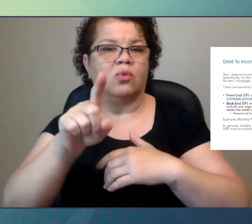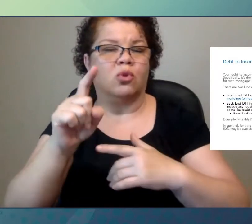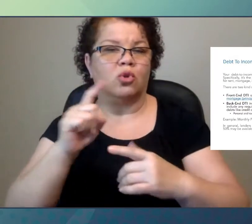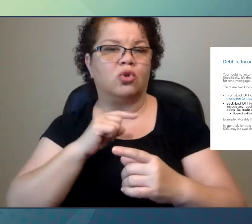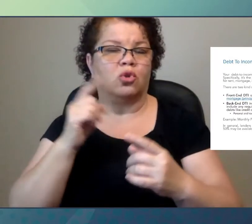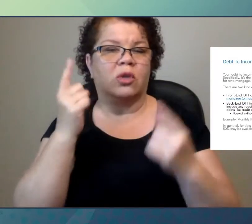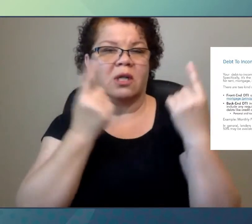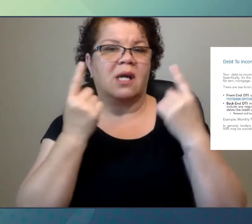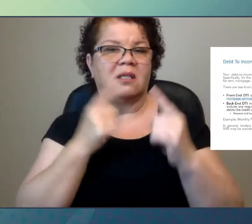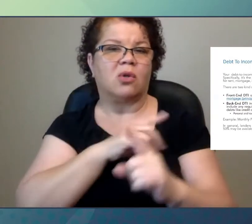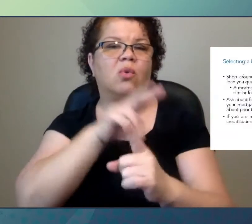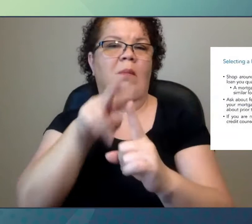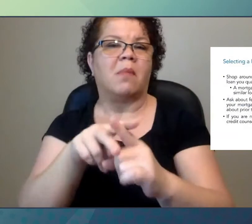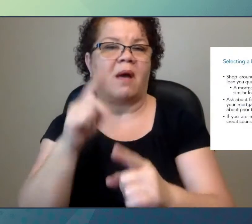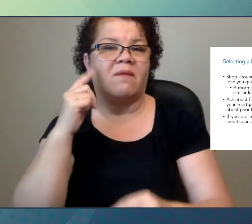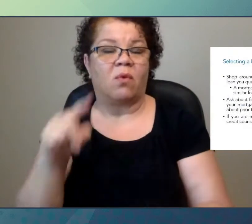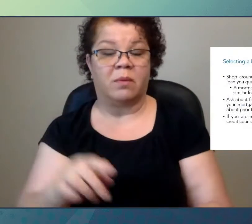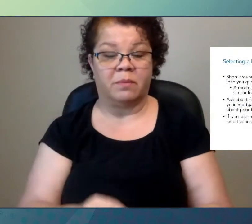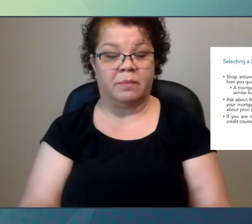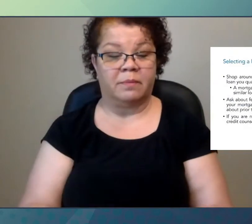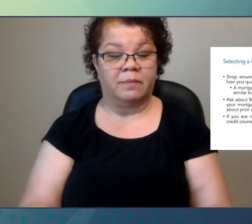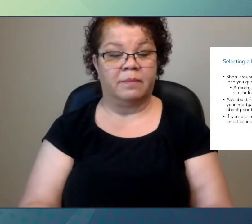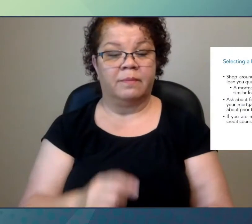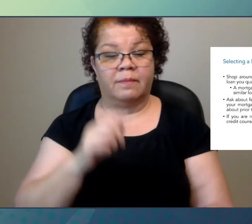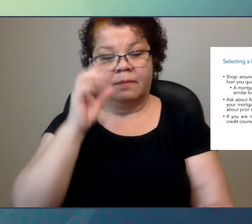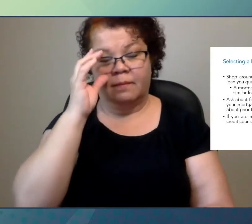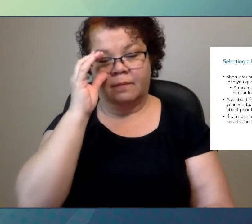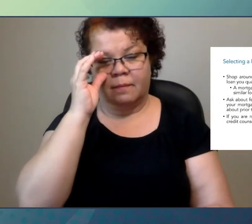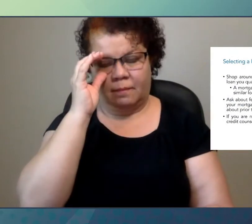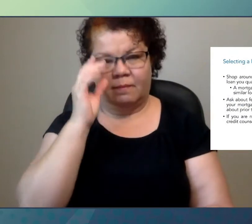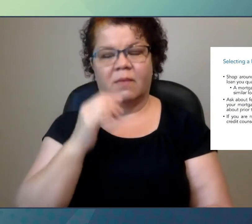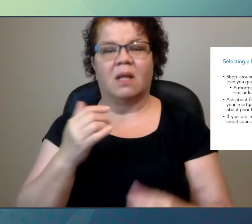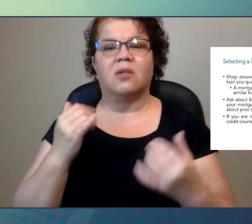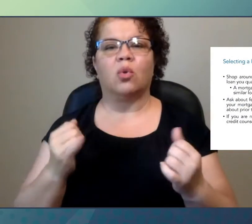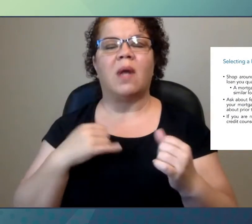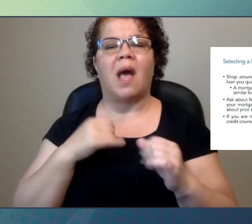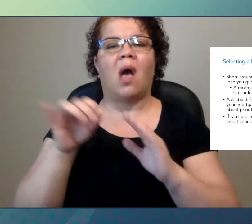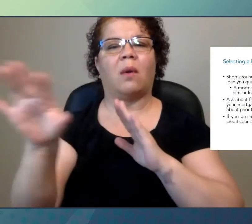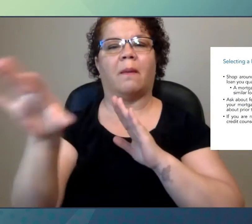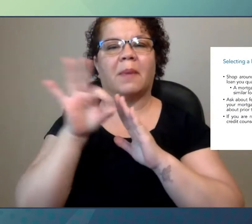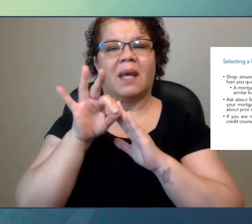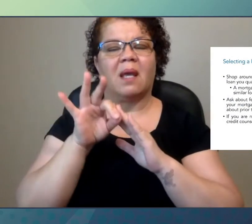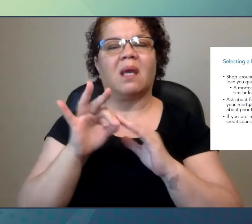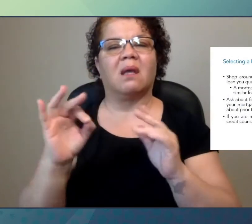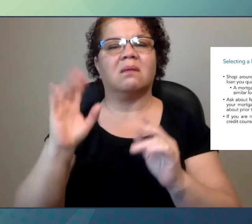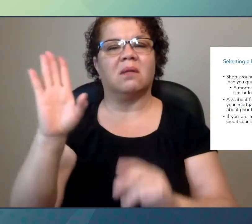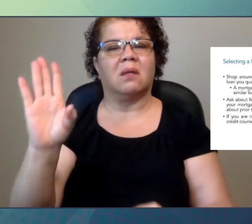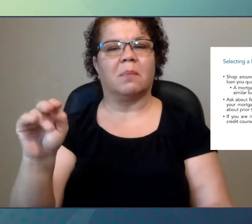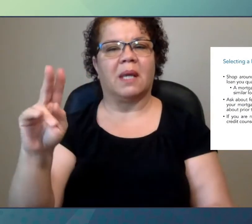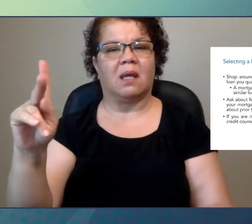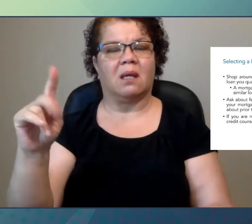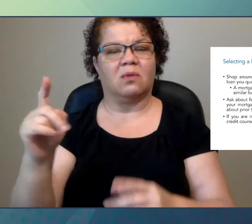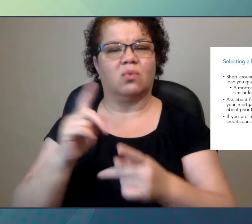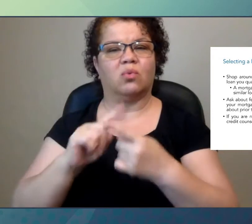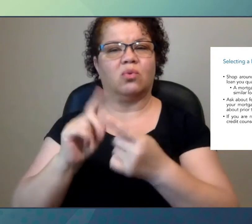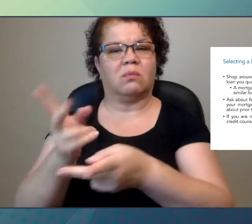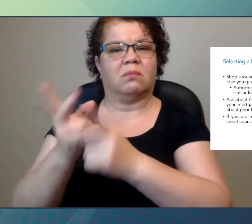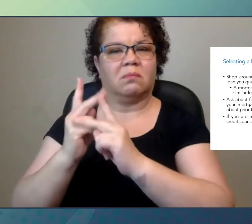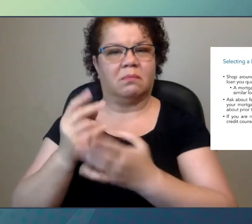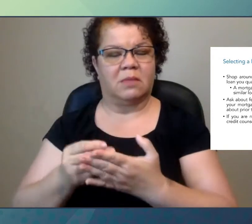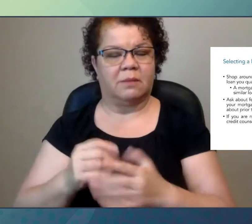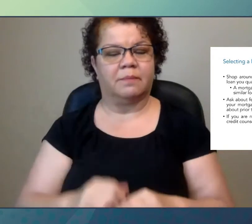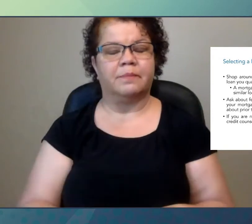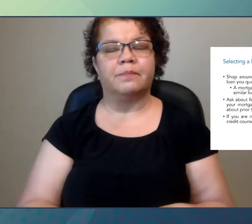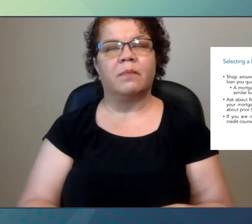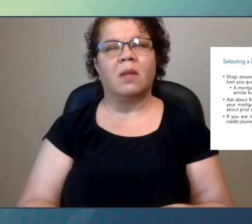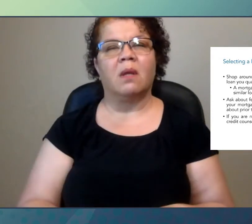your application. So selecting a lender. What are the things that are most important when selecting a